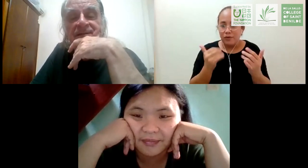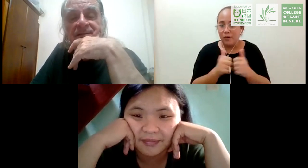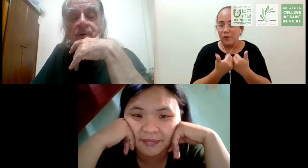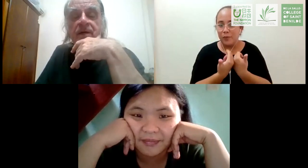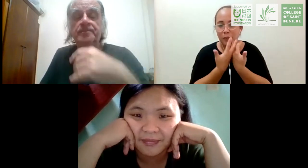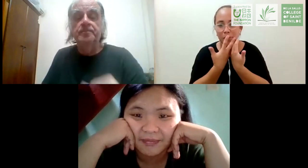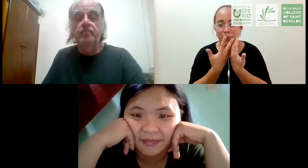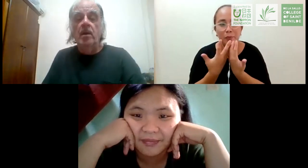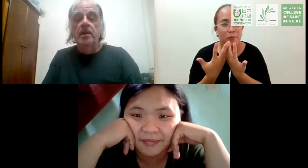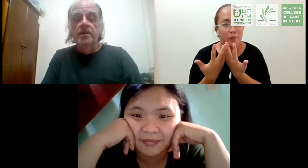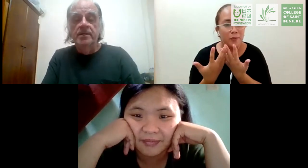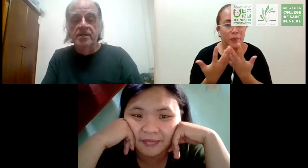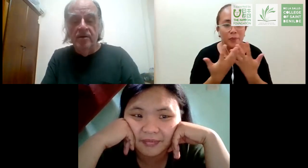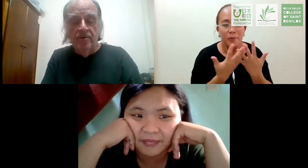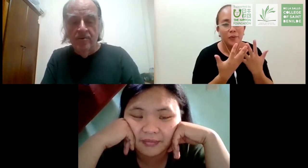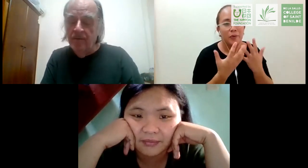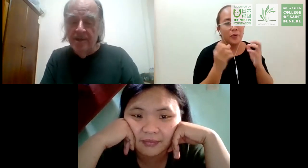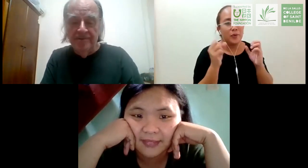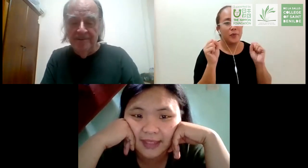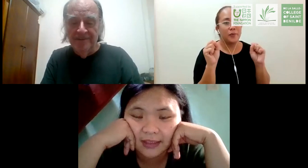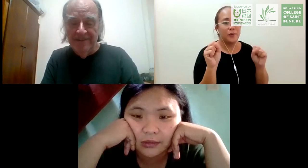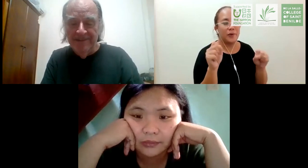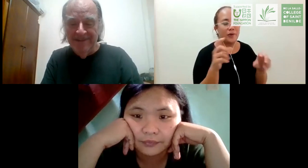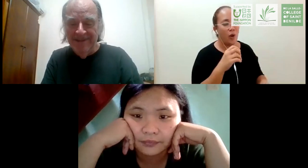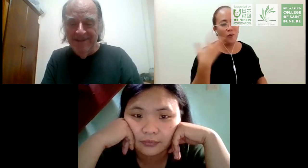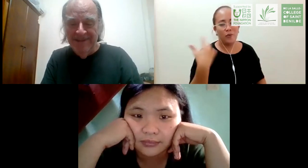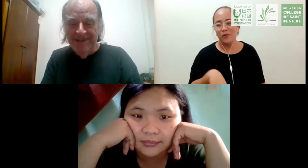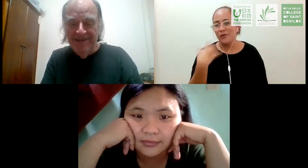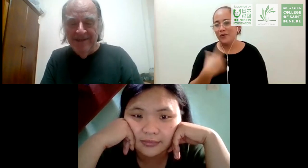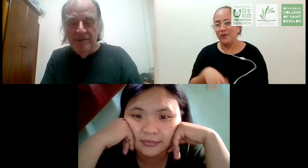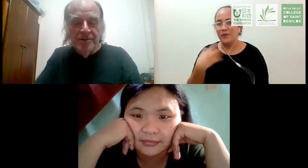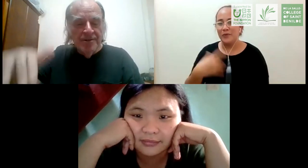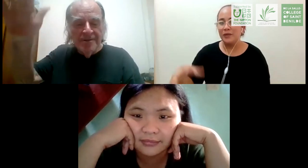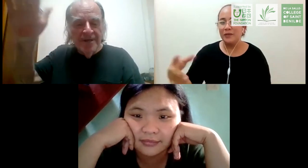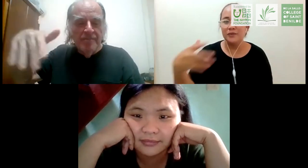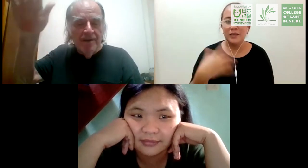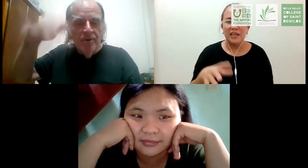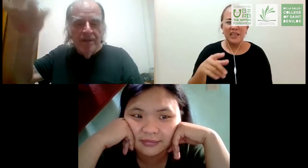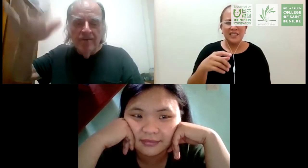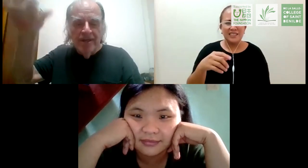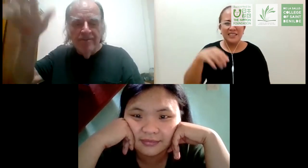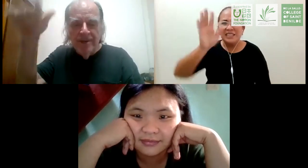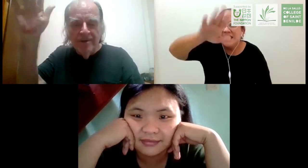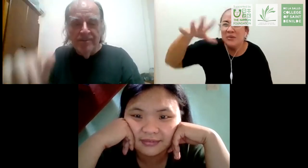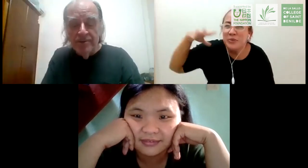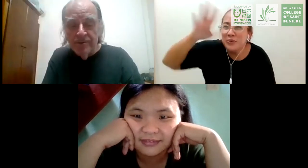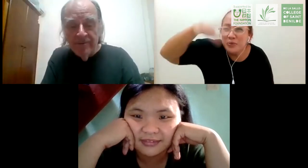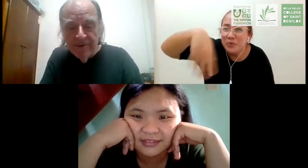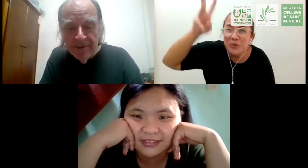would. Okay, so wow. You should have said, but Woody, we're supposed to review